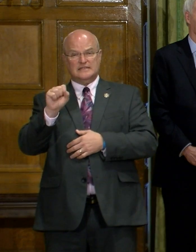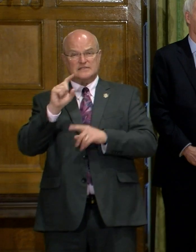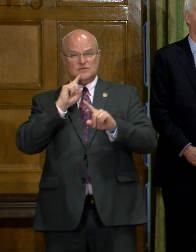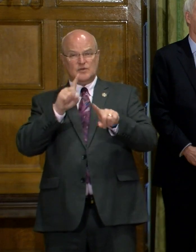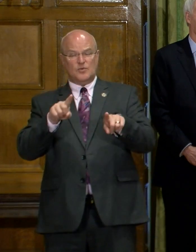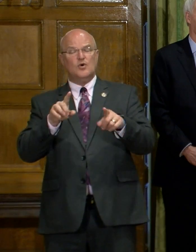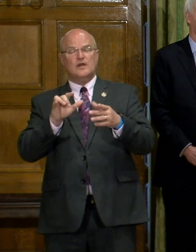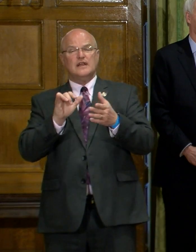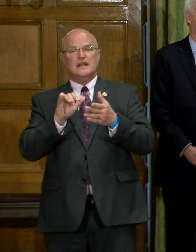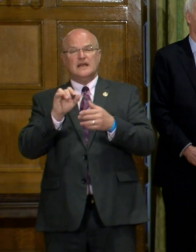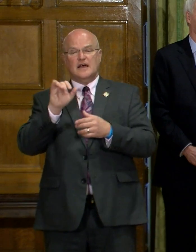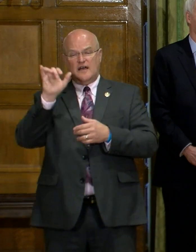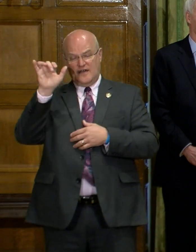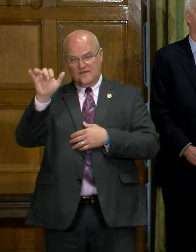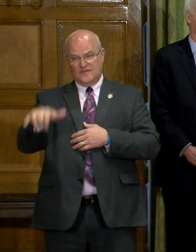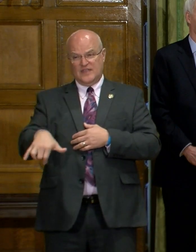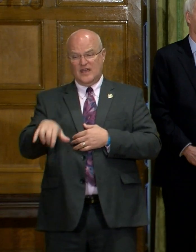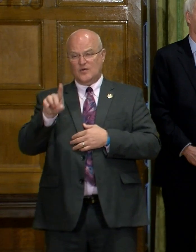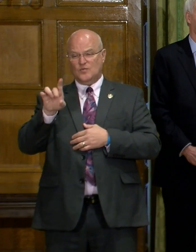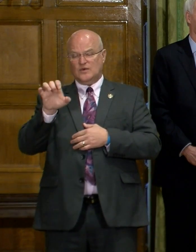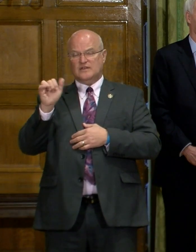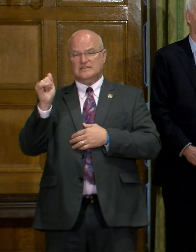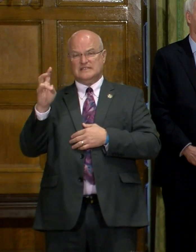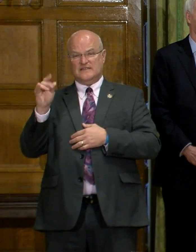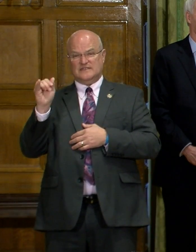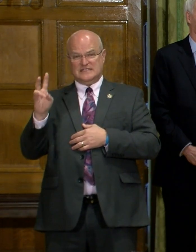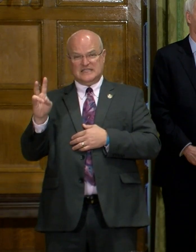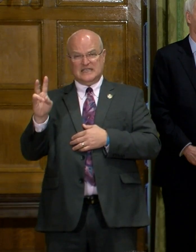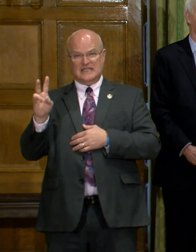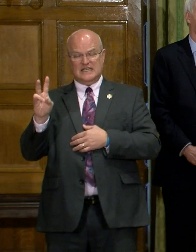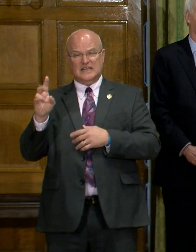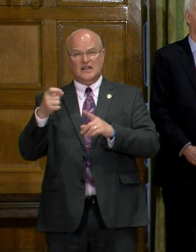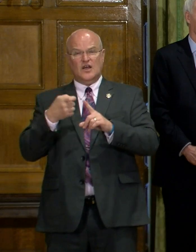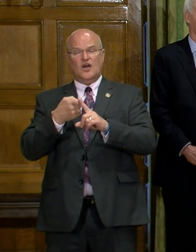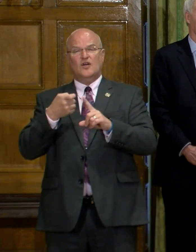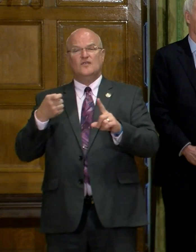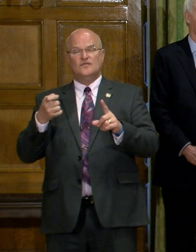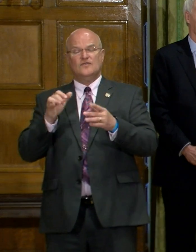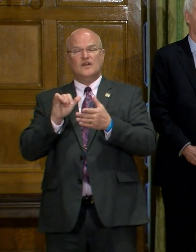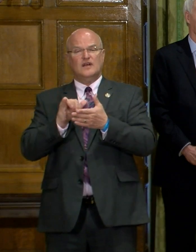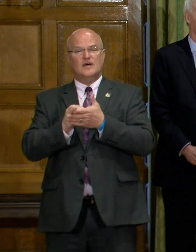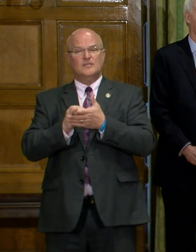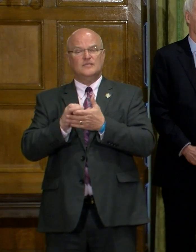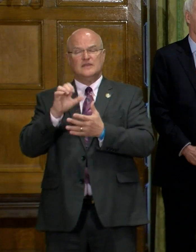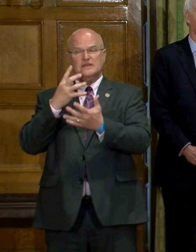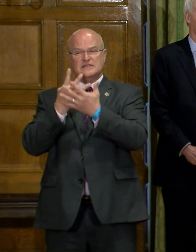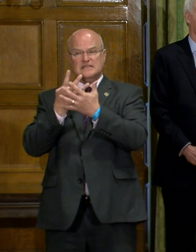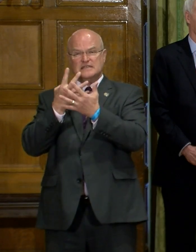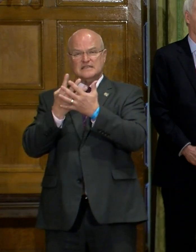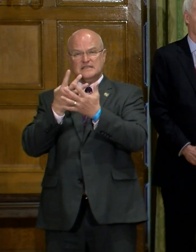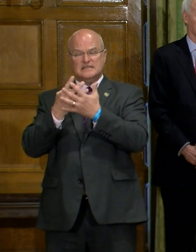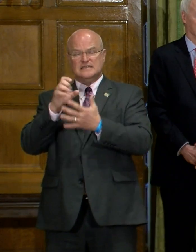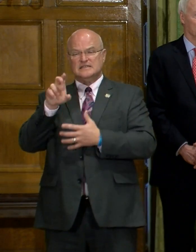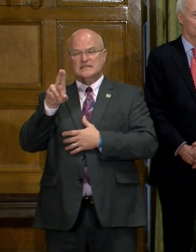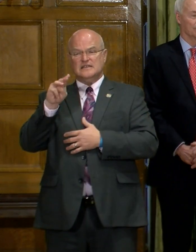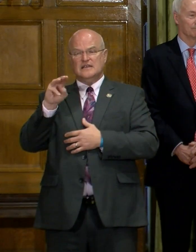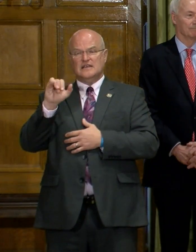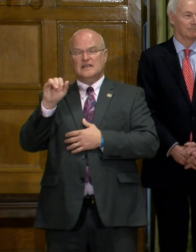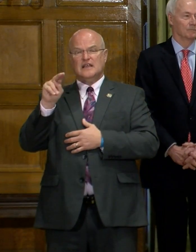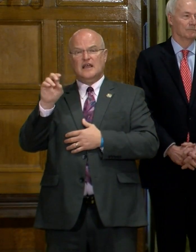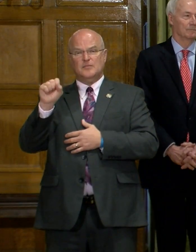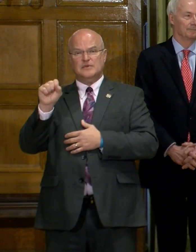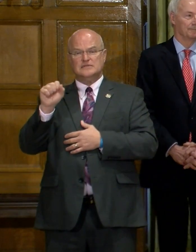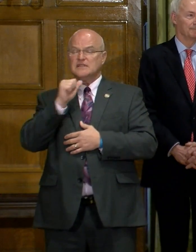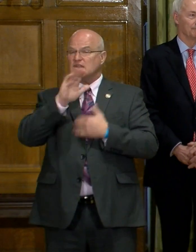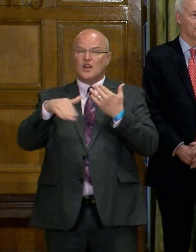reported. That of those, 117 of them are from the Cummins unit. Not all